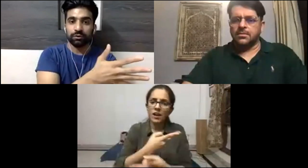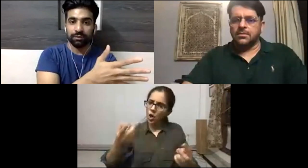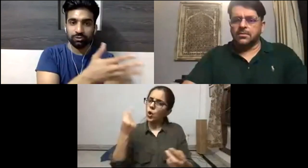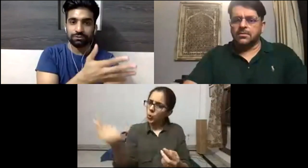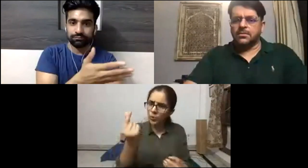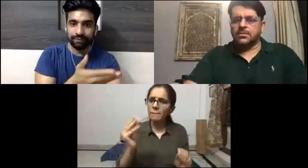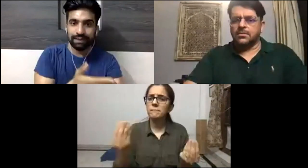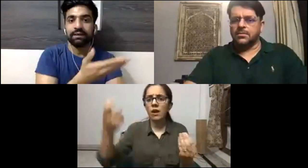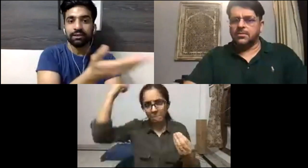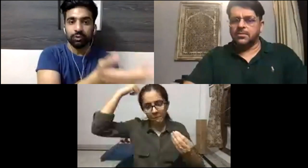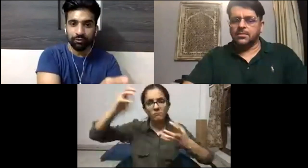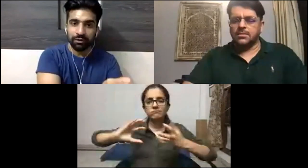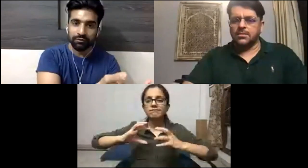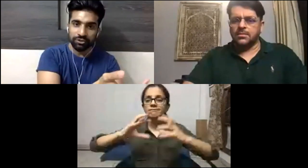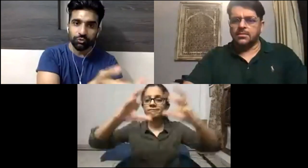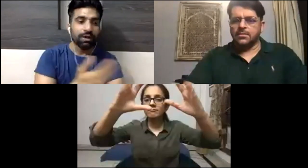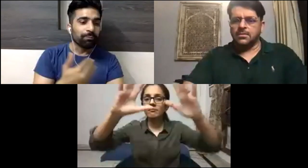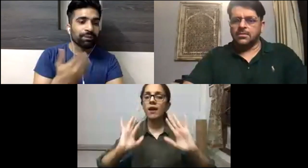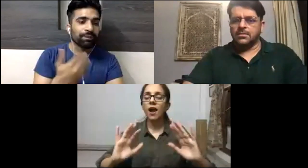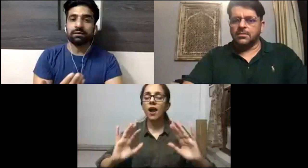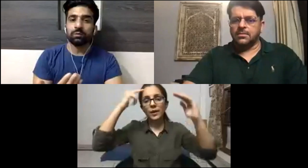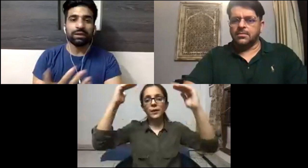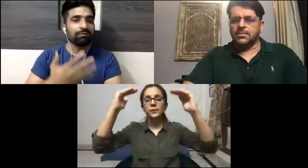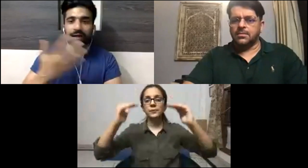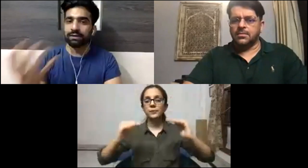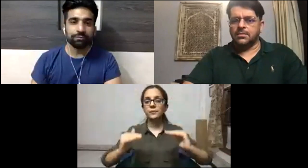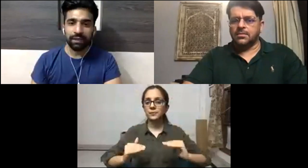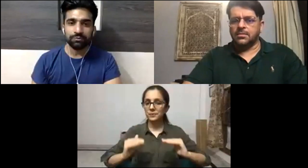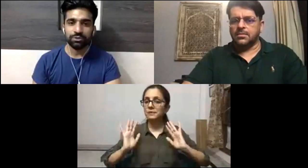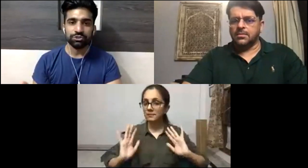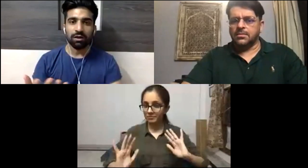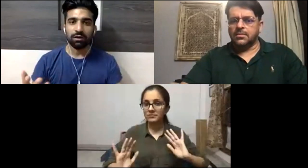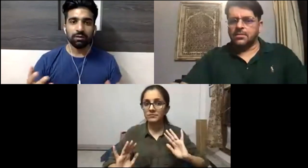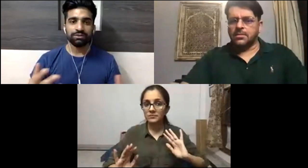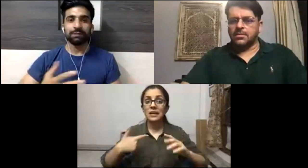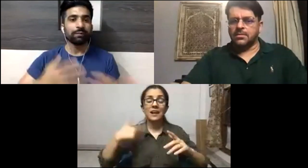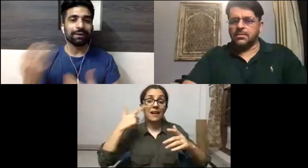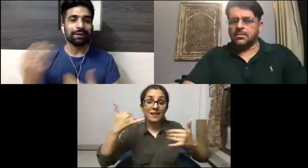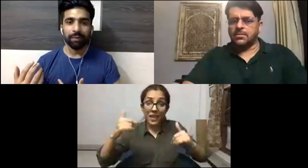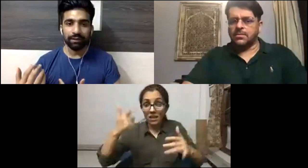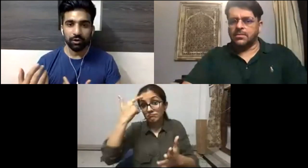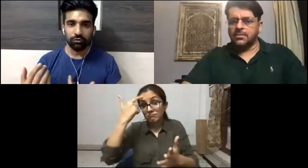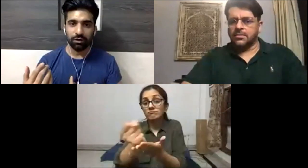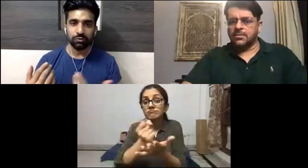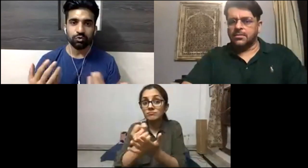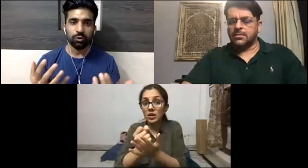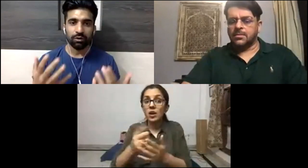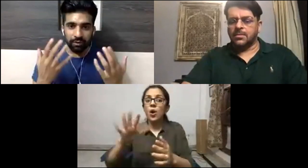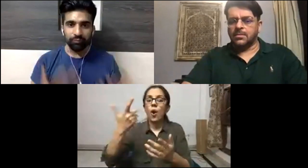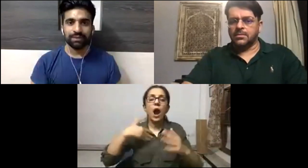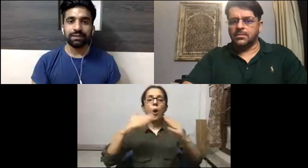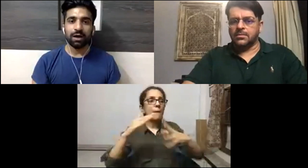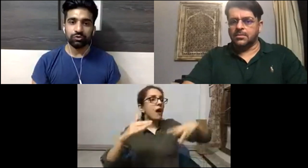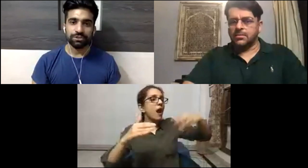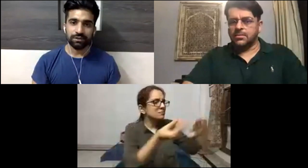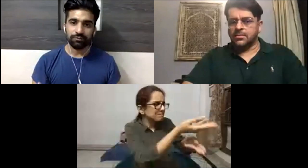good because that can lead to adrenaline rush too. But then we can find some games which can be played in the backyard of our house or